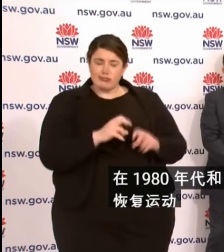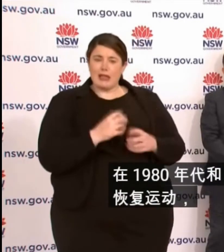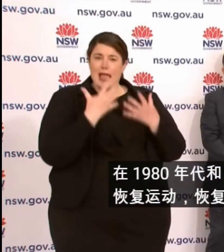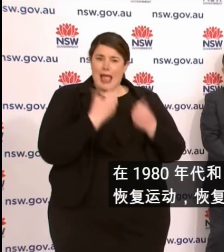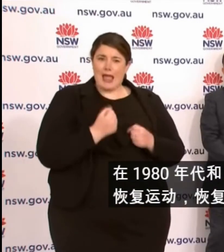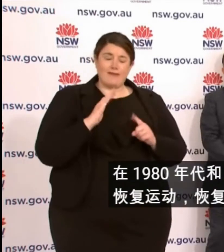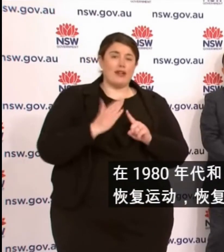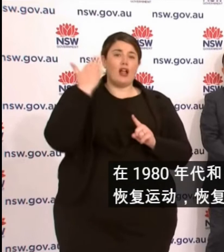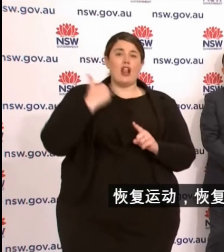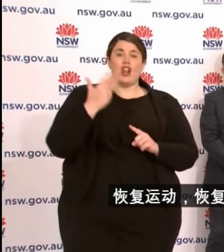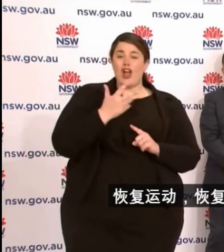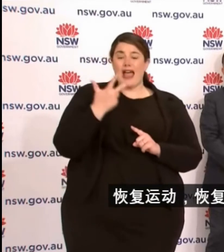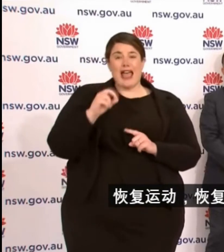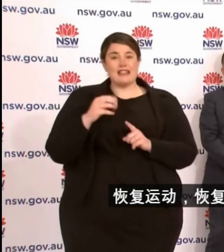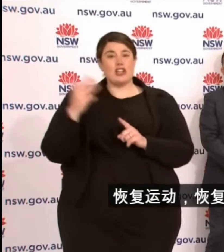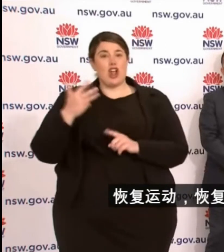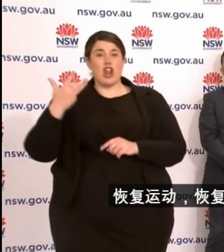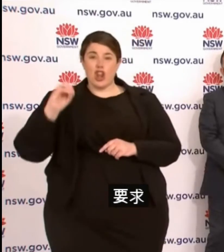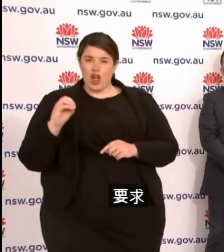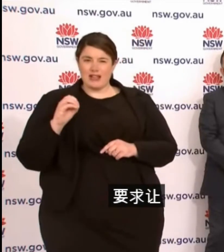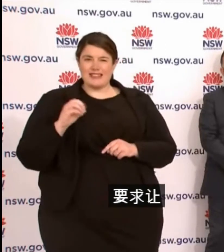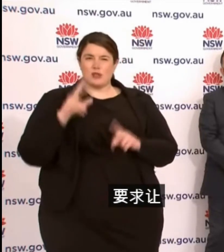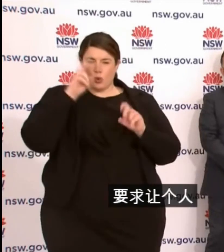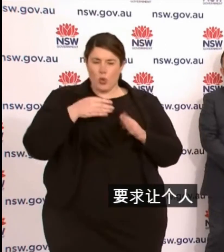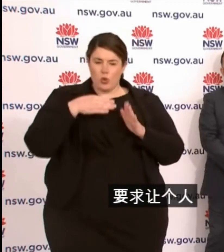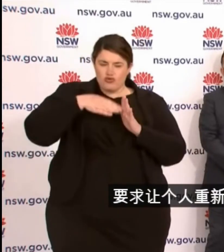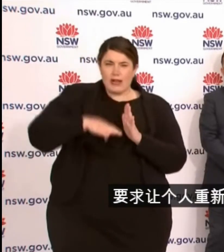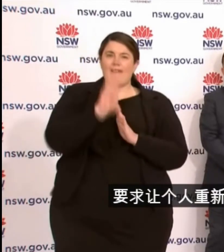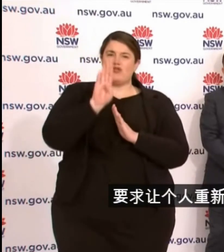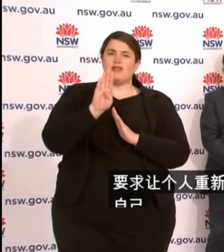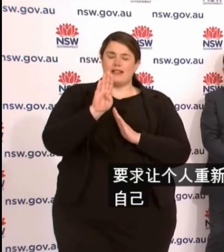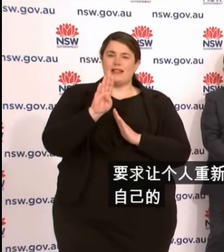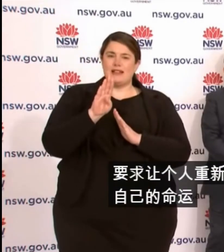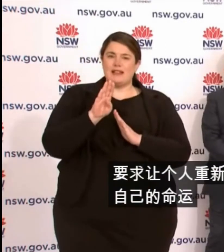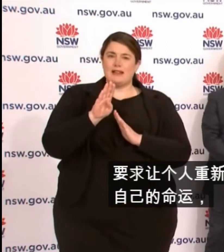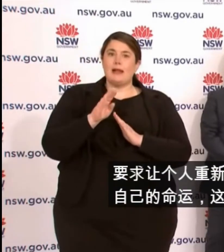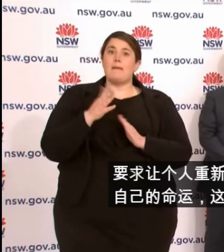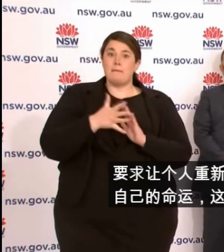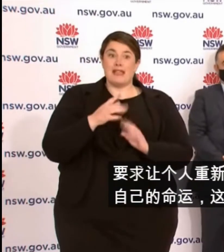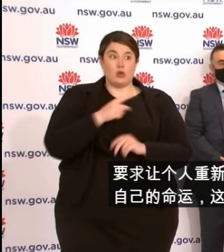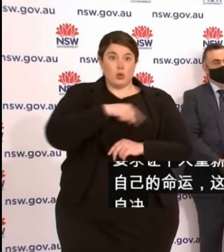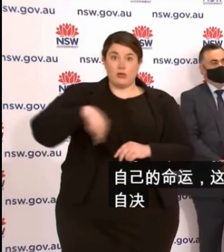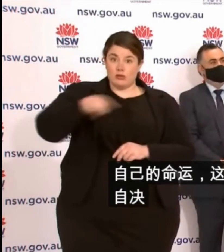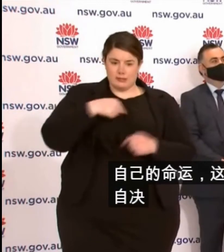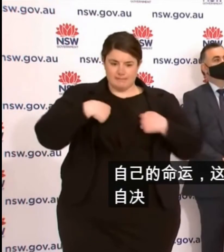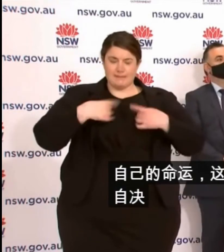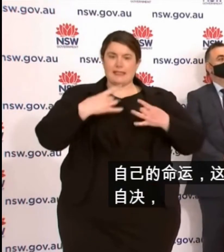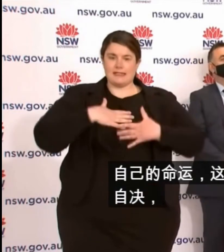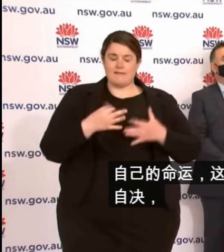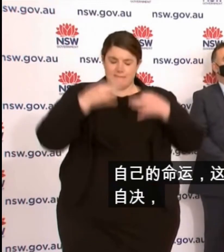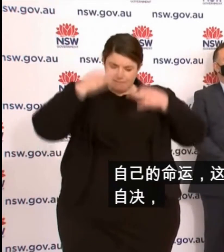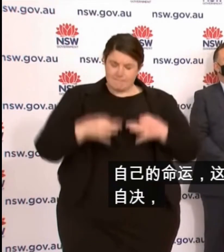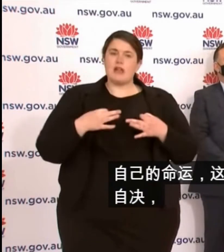the recovery movement demands to put the individual back in control of their destiny. And it's about